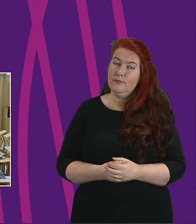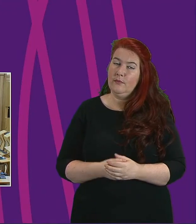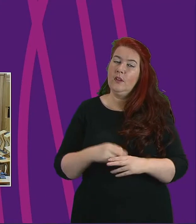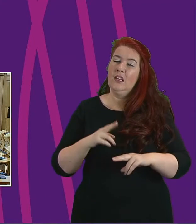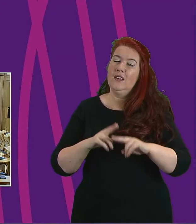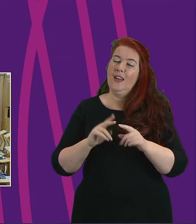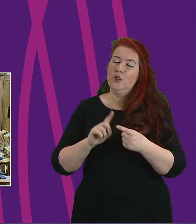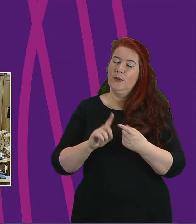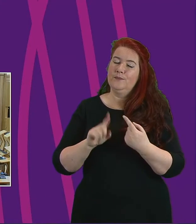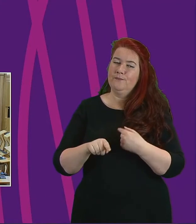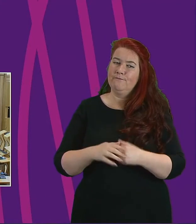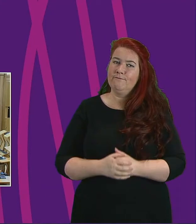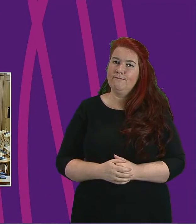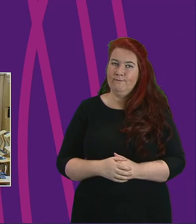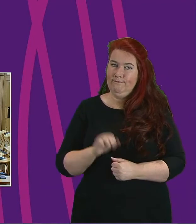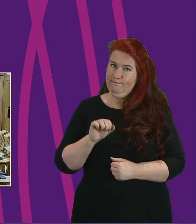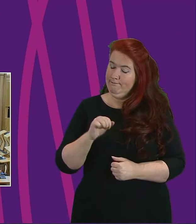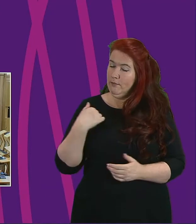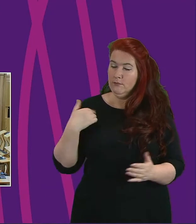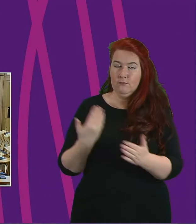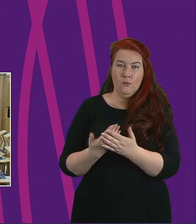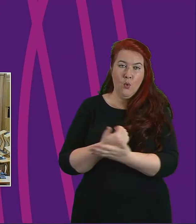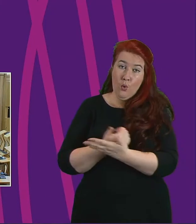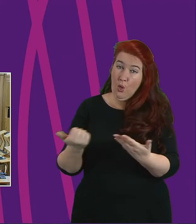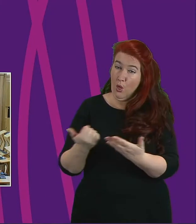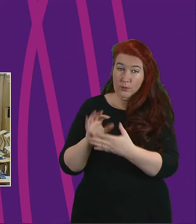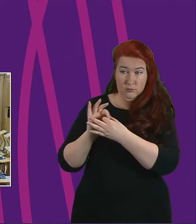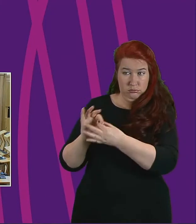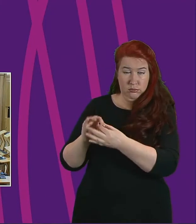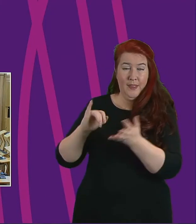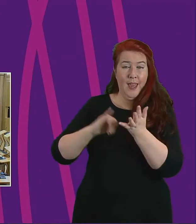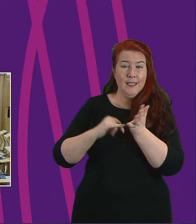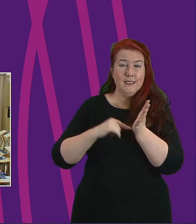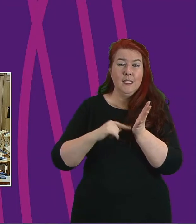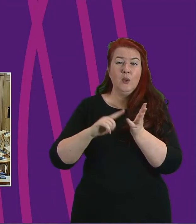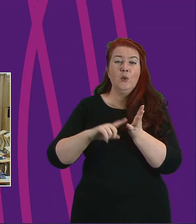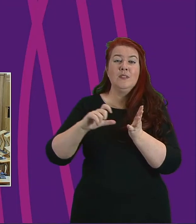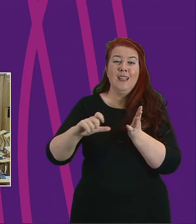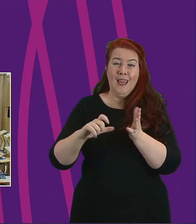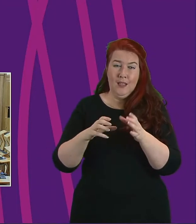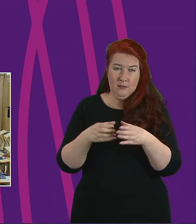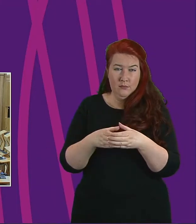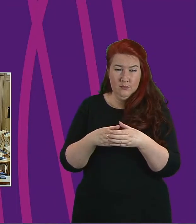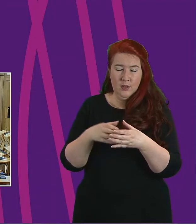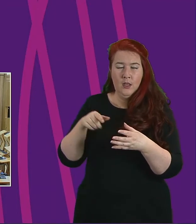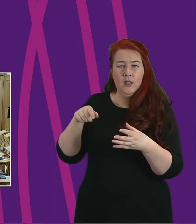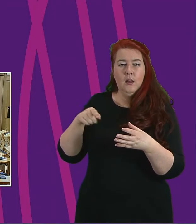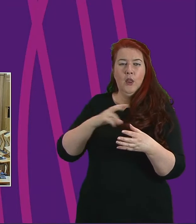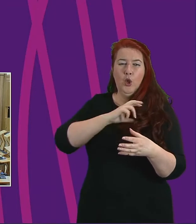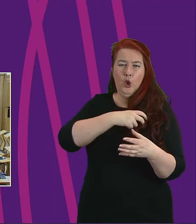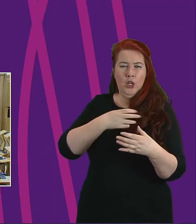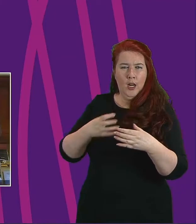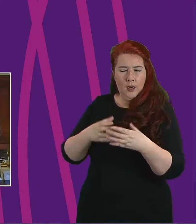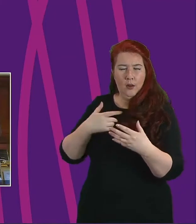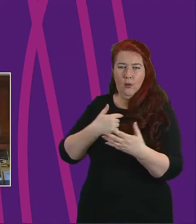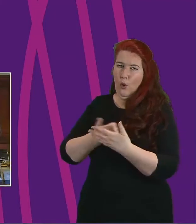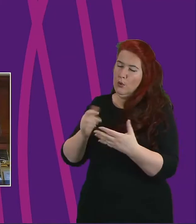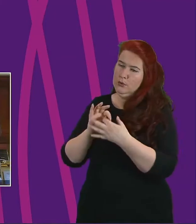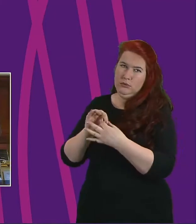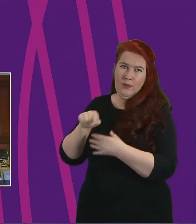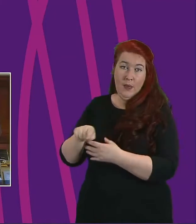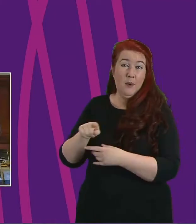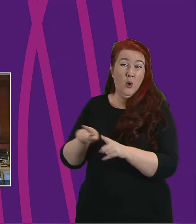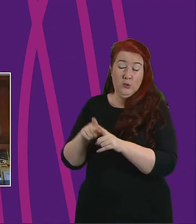Well, yes, we have always worked very closely with the STUC, and myself over the years have